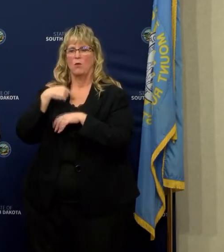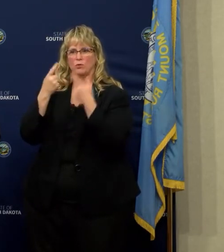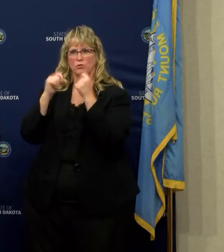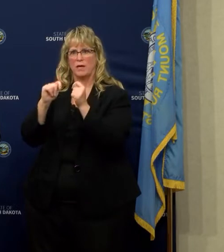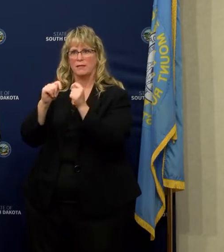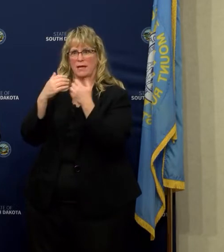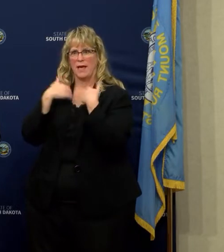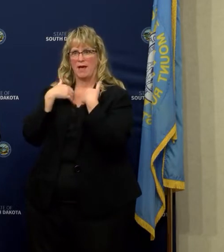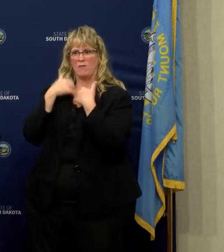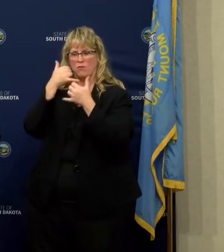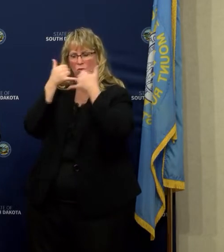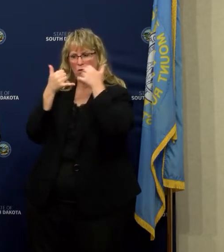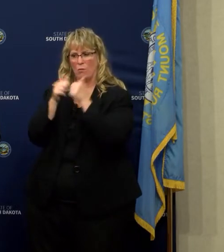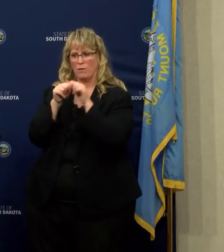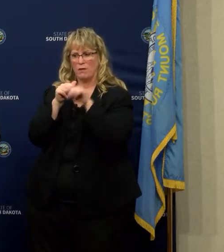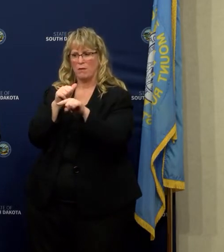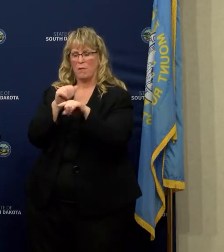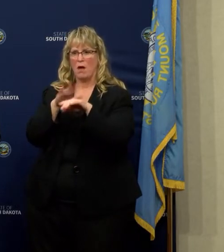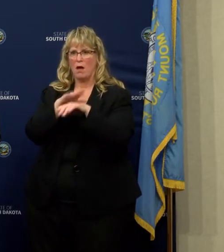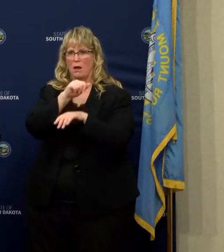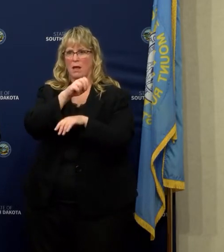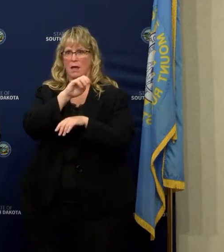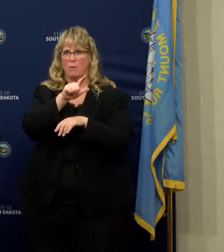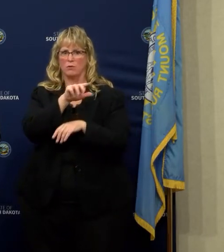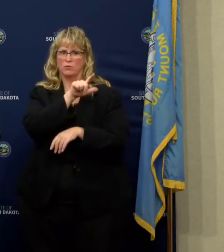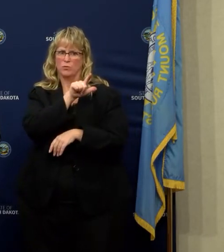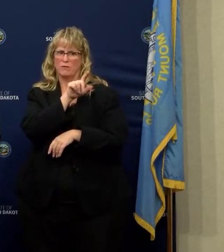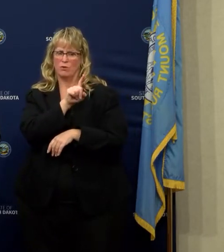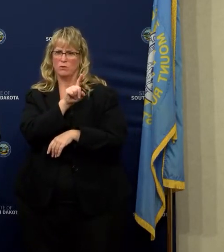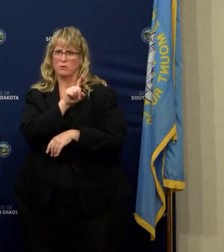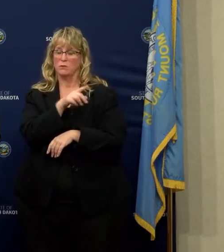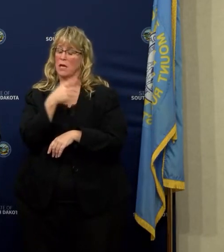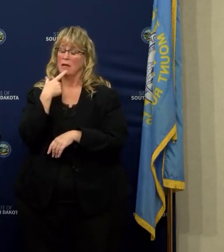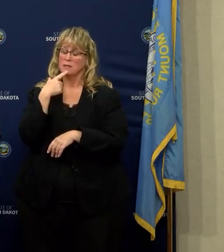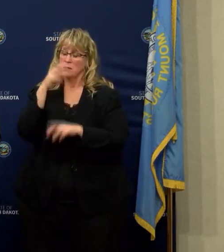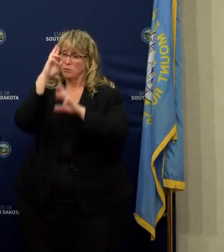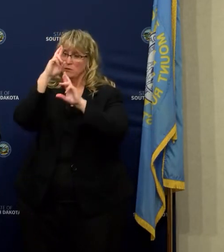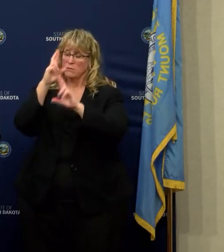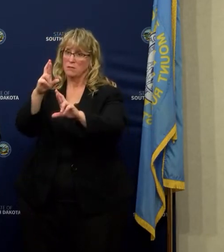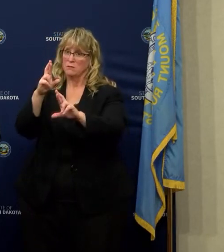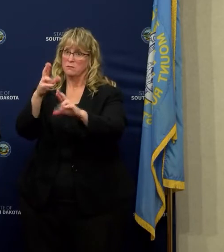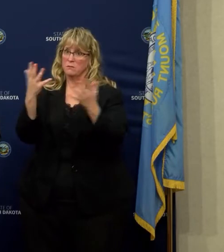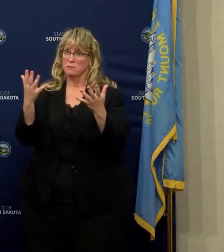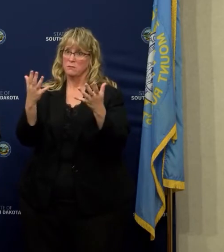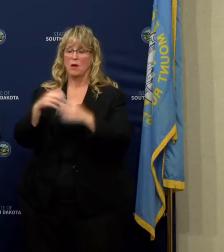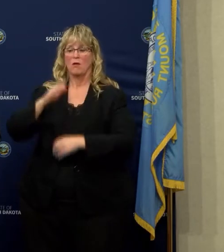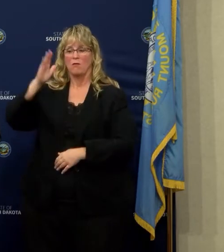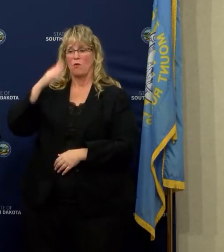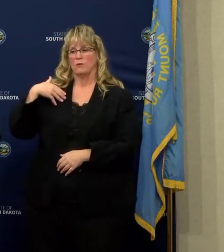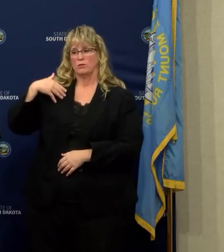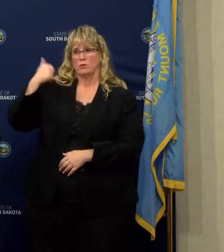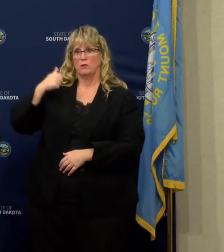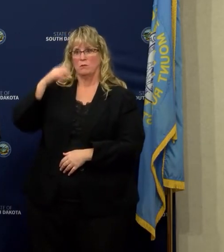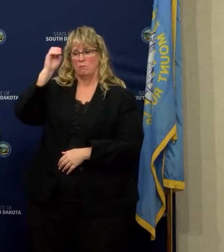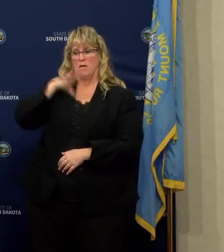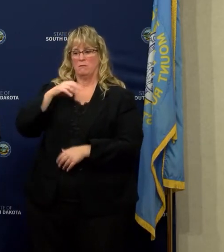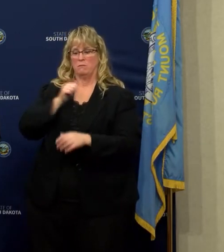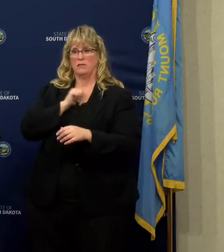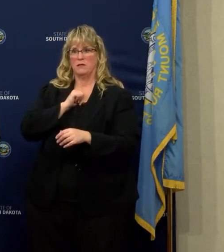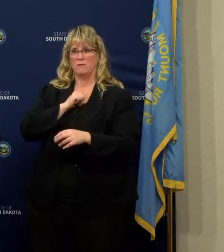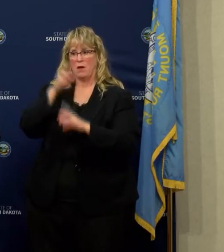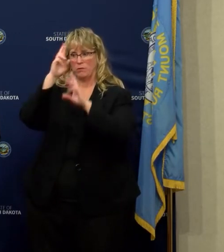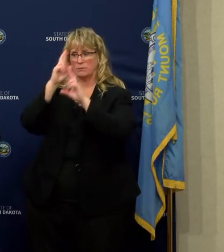him. And on April 21st, and I say this respectfully, being a former chairman myself, I